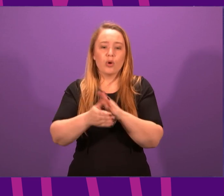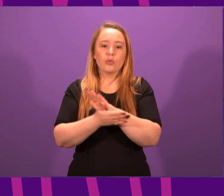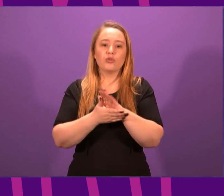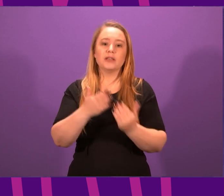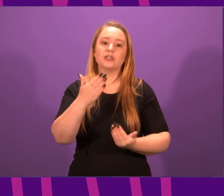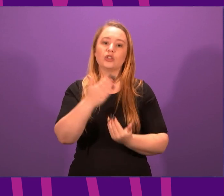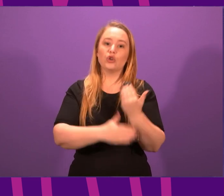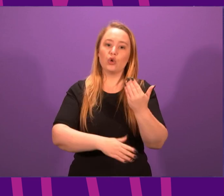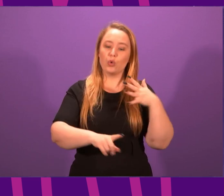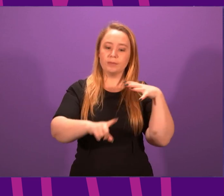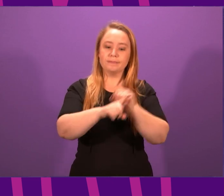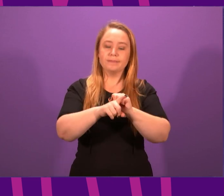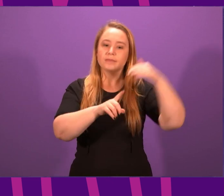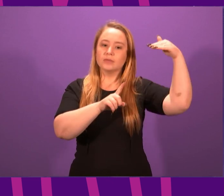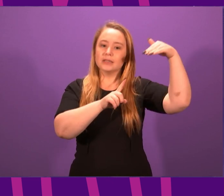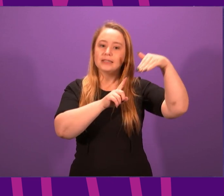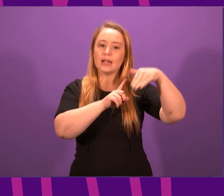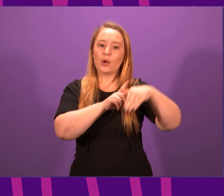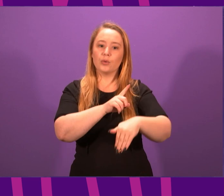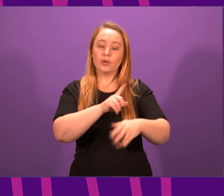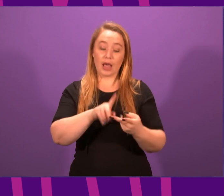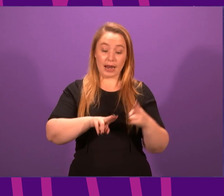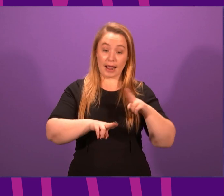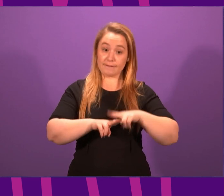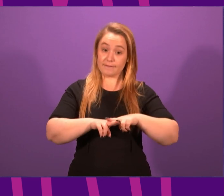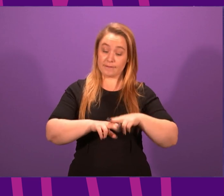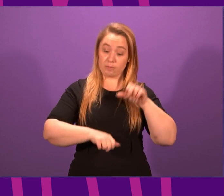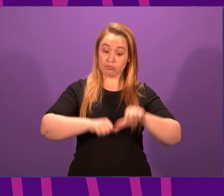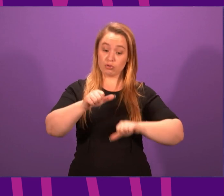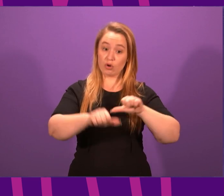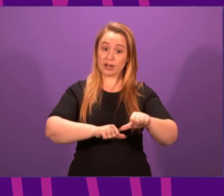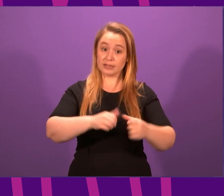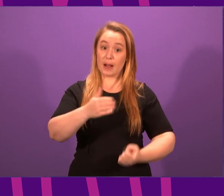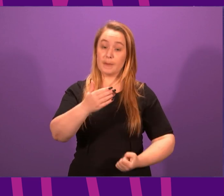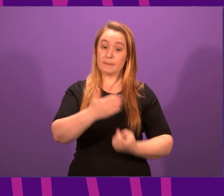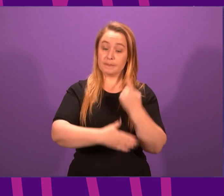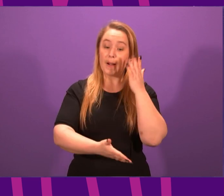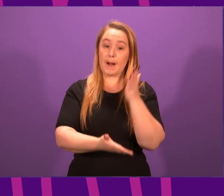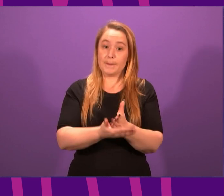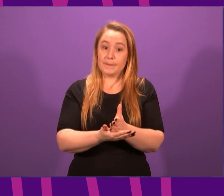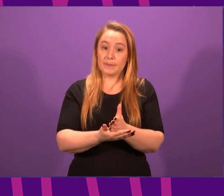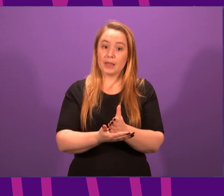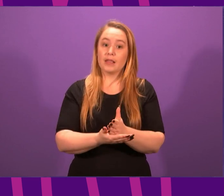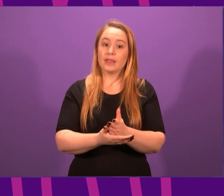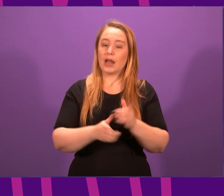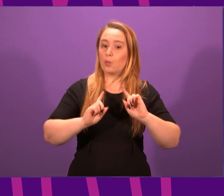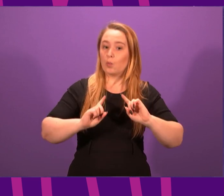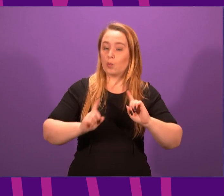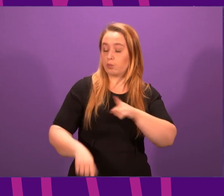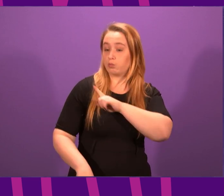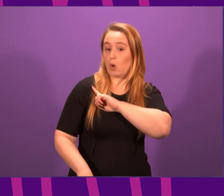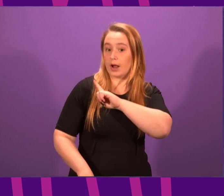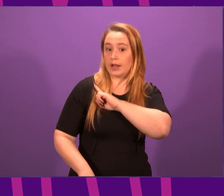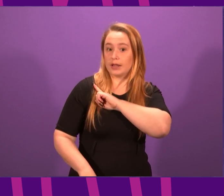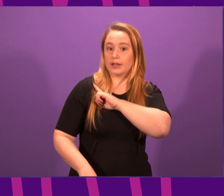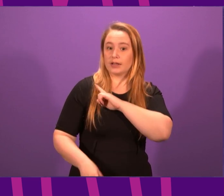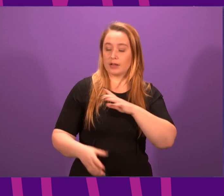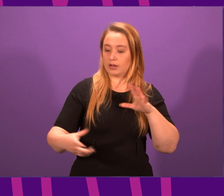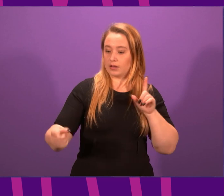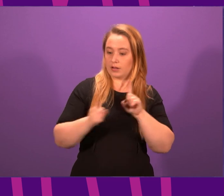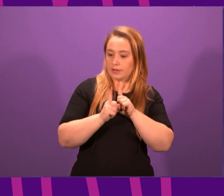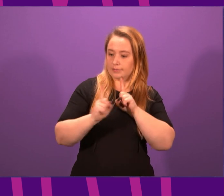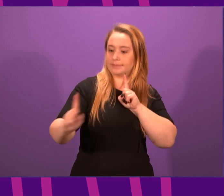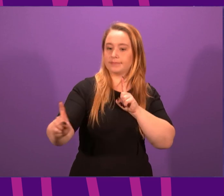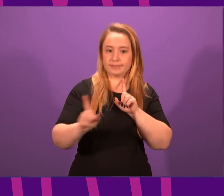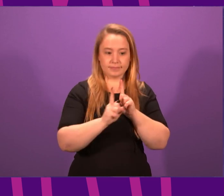number of new cases. And if we do see that progress, it is important to stress that that will be down to a reduction in our interactions with